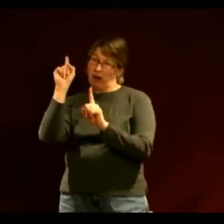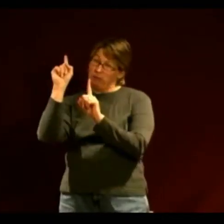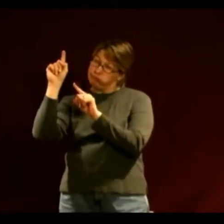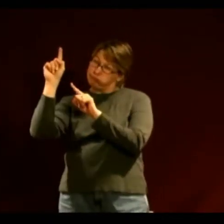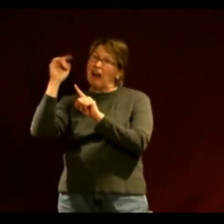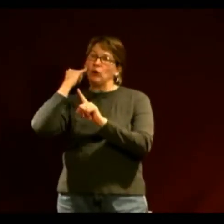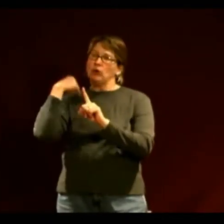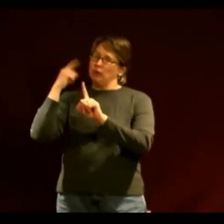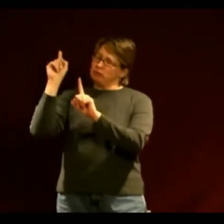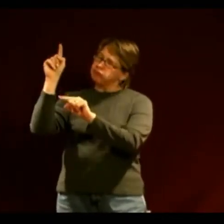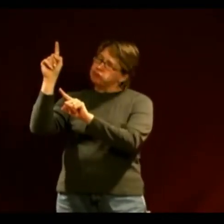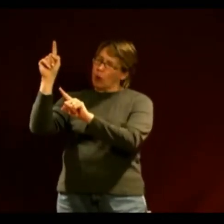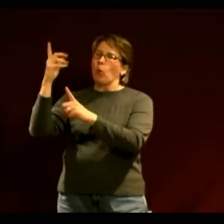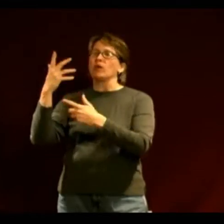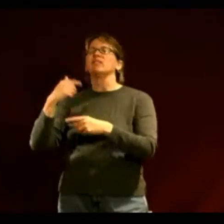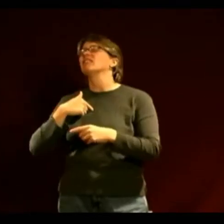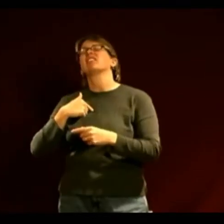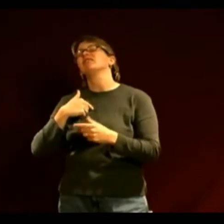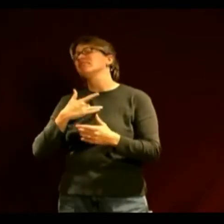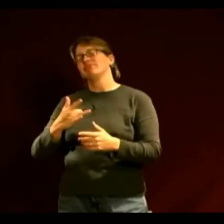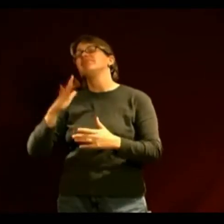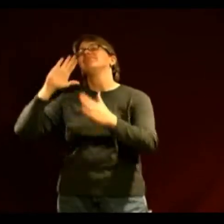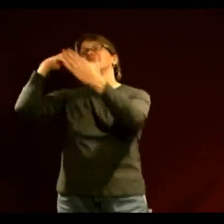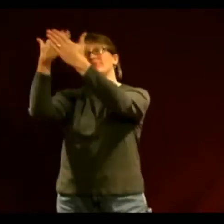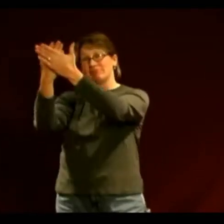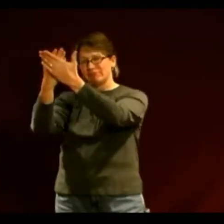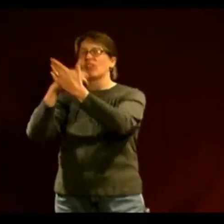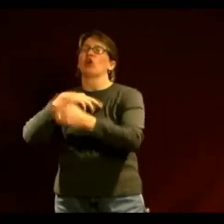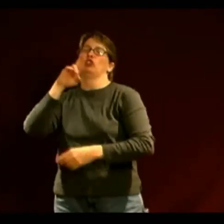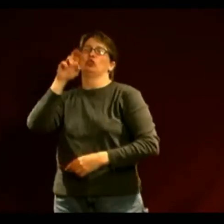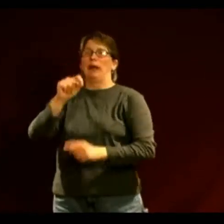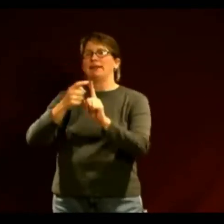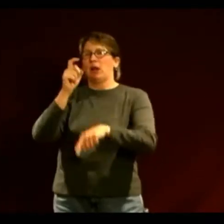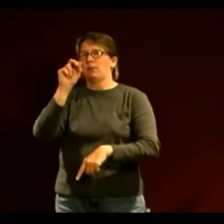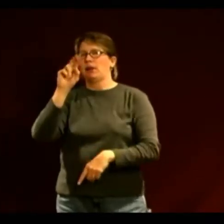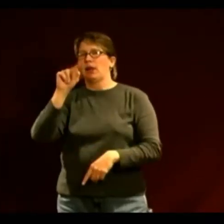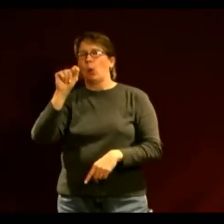in a plastic bag. So now I have a list for food, and I just check everything off.